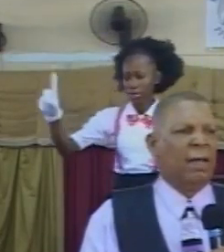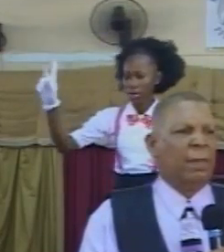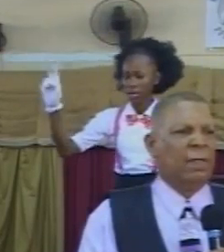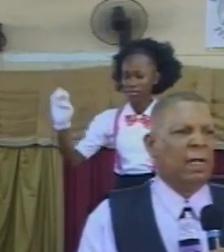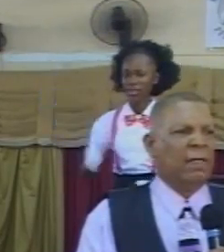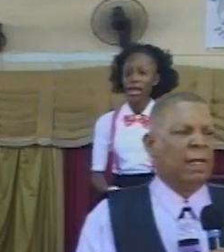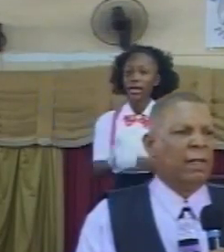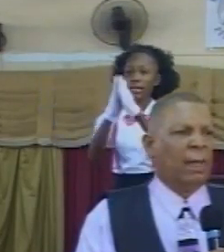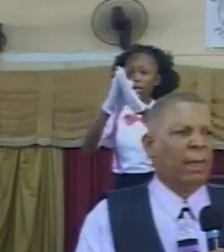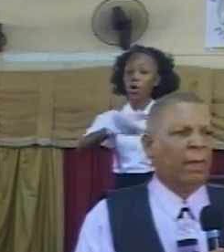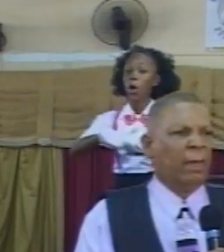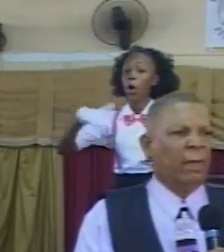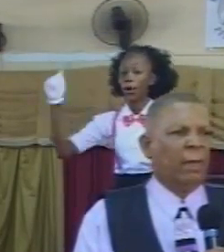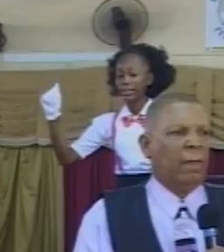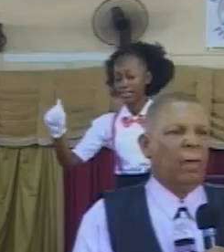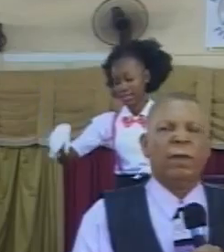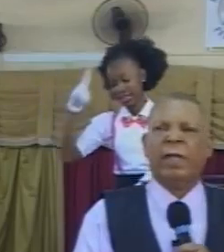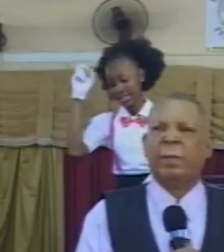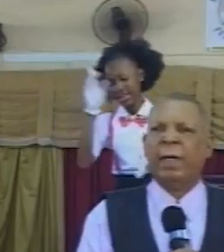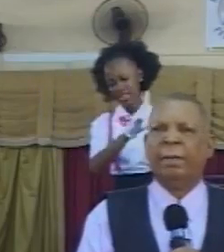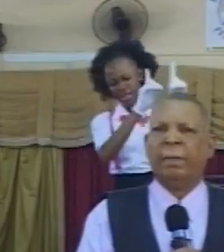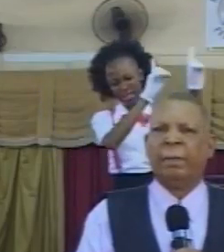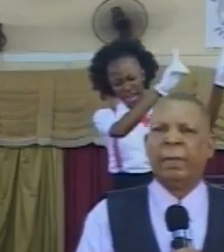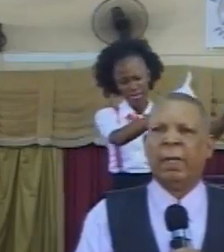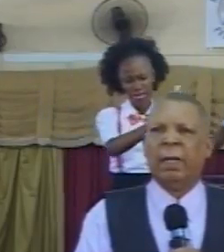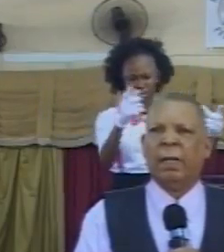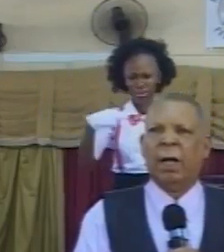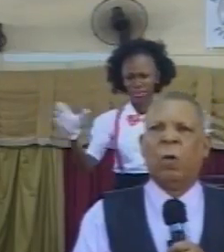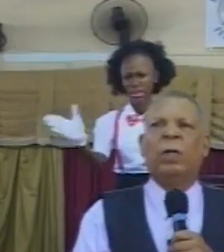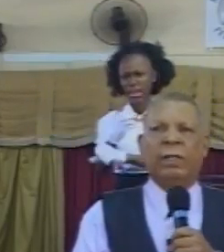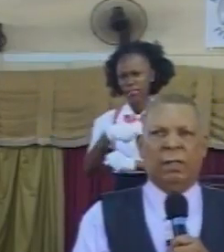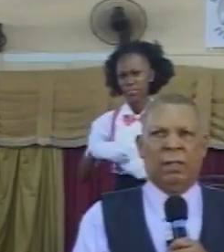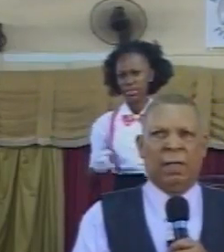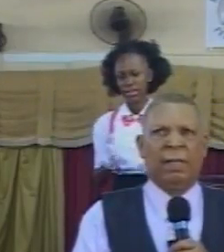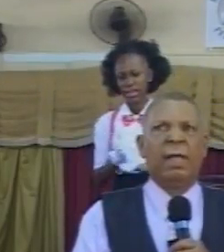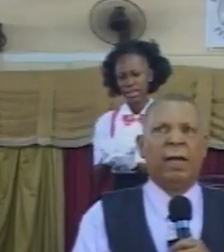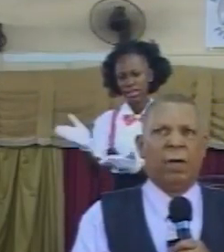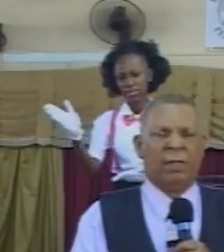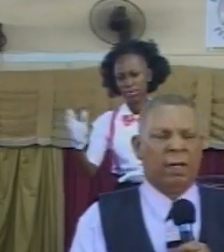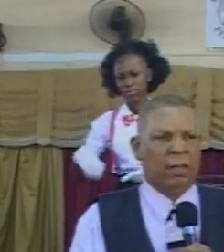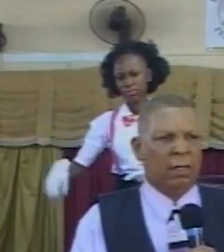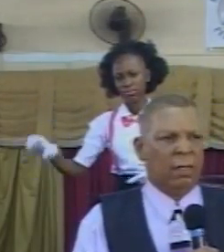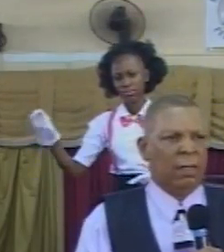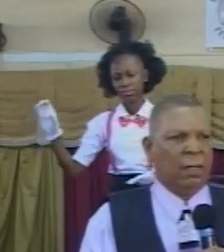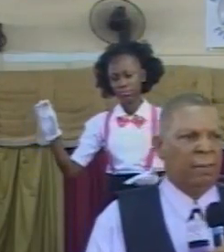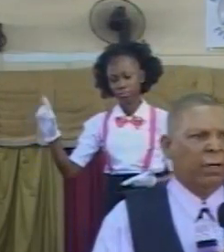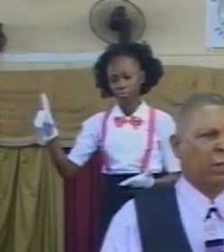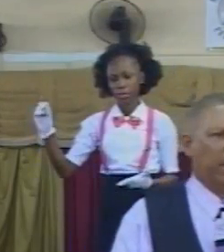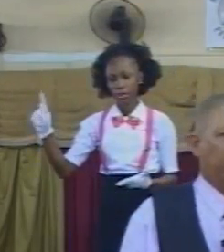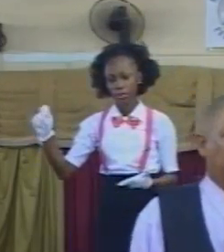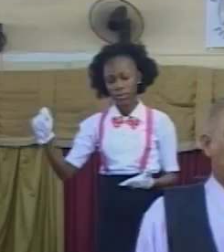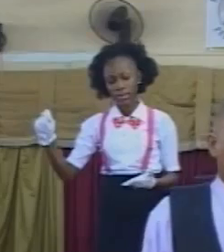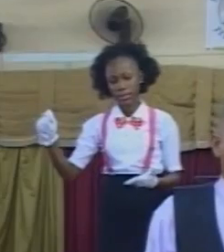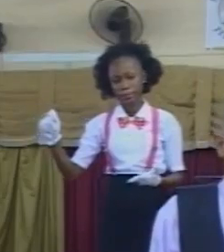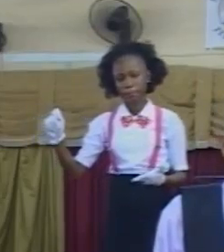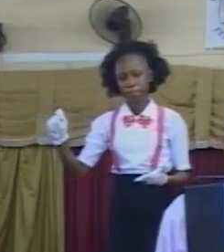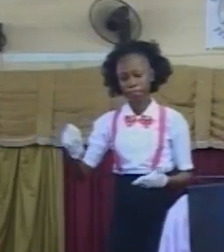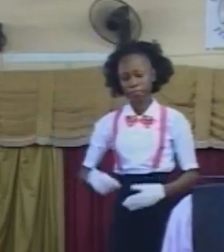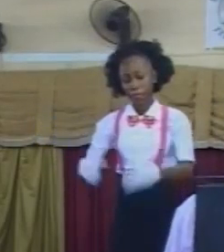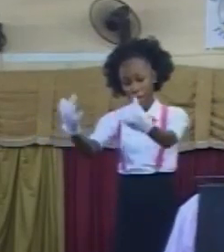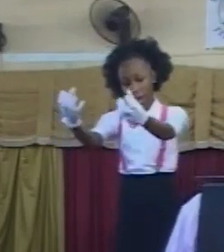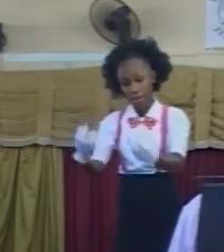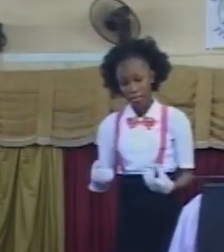his disciples and he said, go and fetch me a colt that is tied across there and bring it to me.